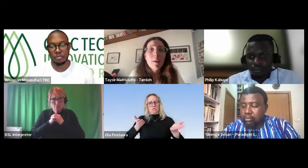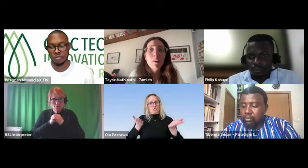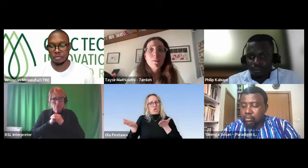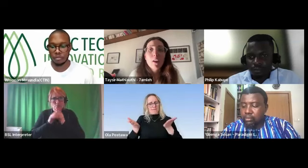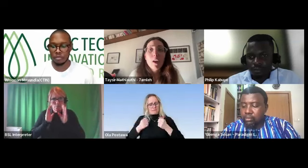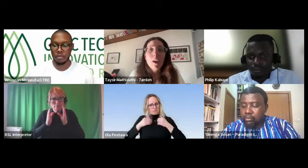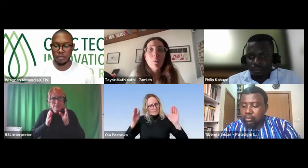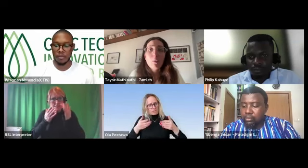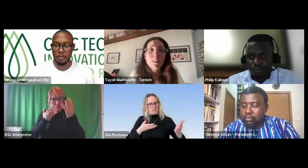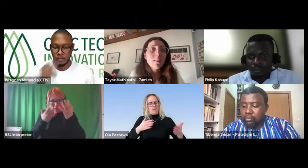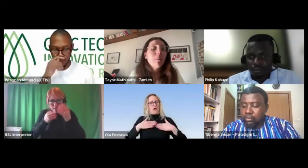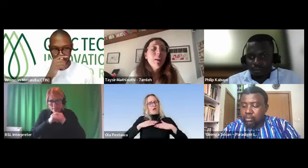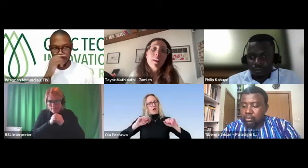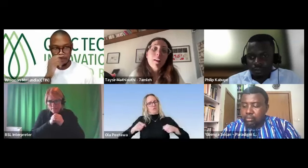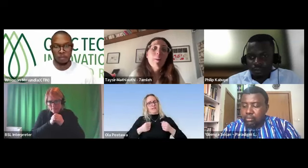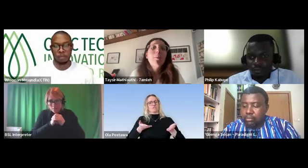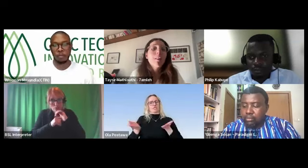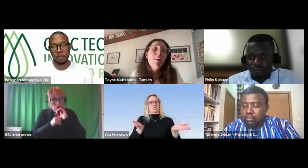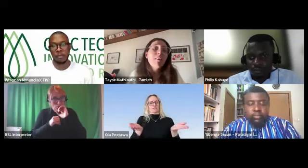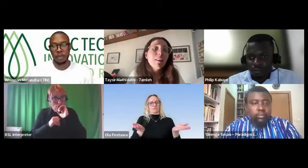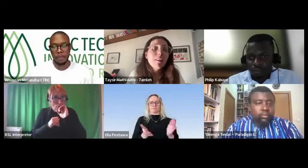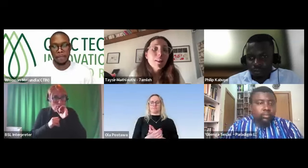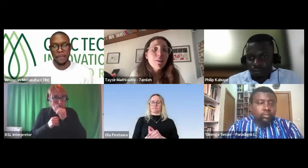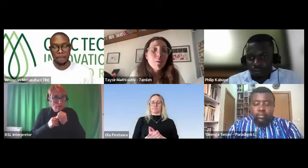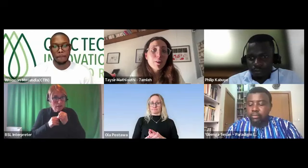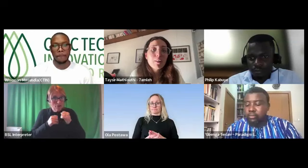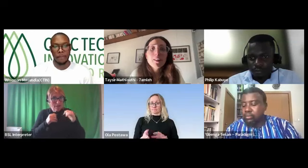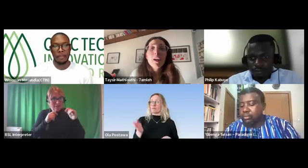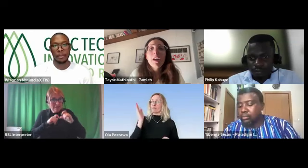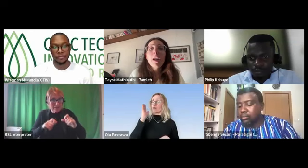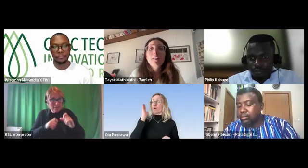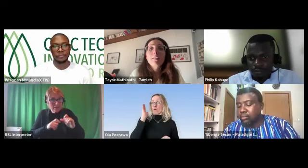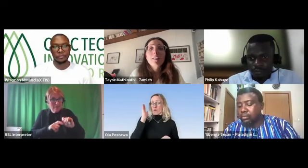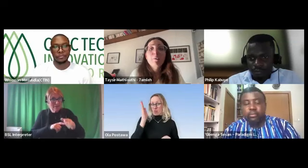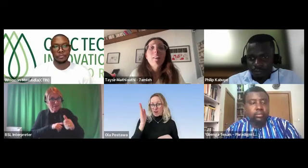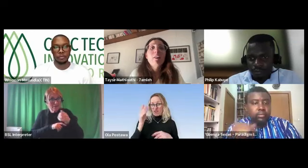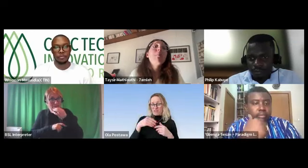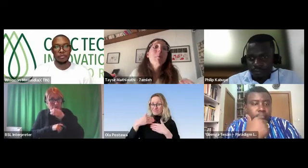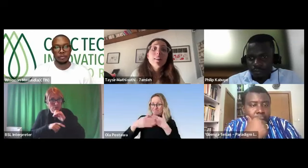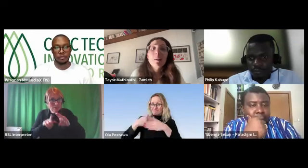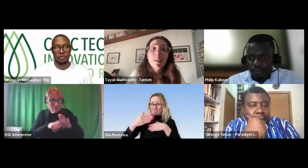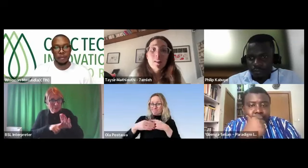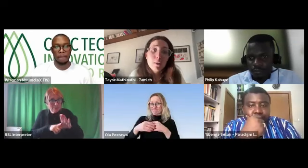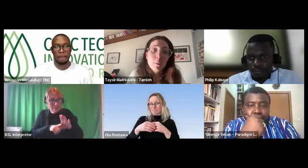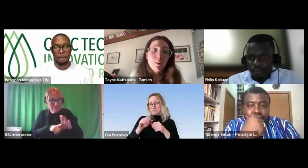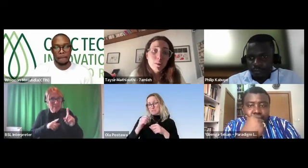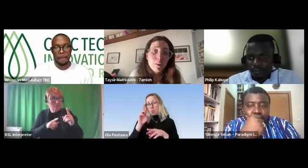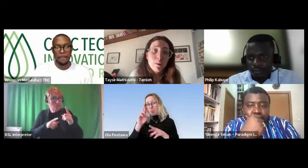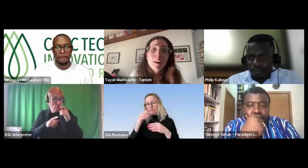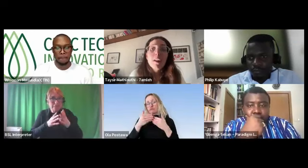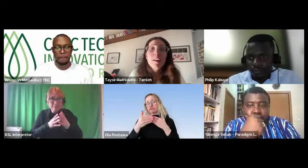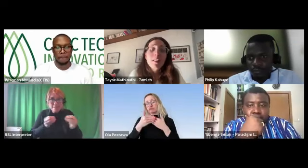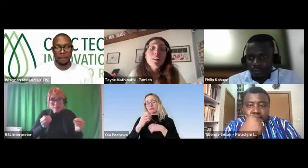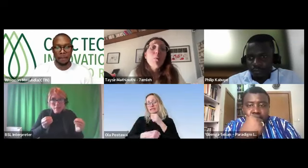to think about we will still be there in the next couple of years. And if we think that we might disappear in a way